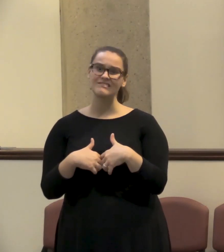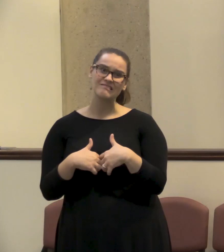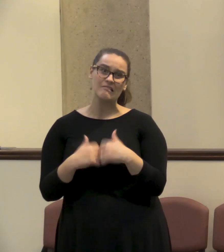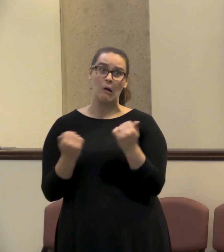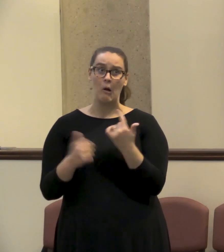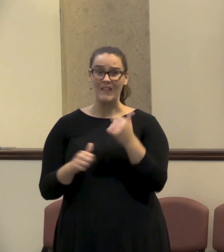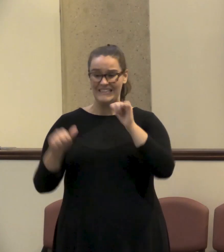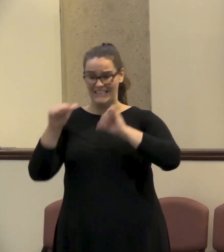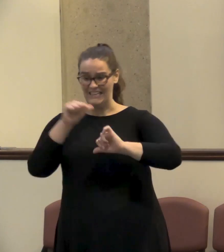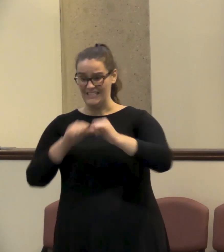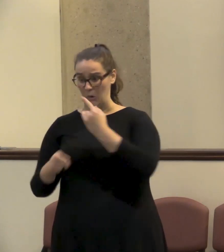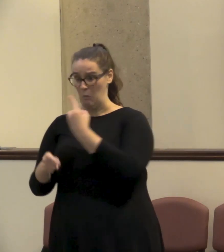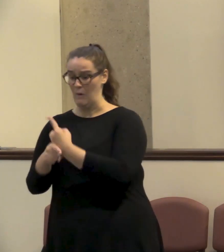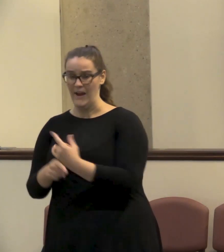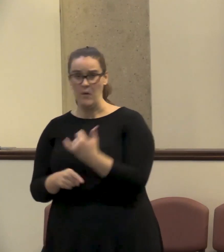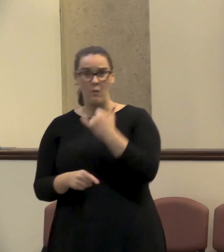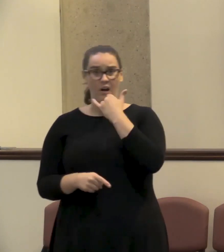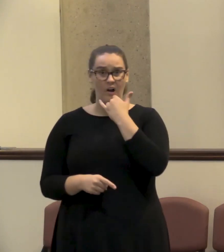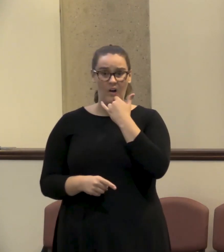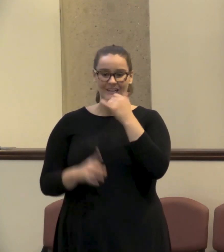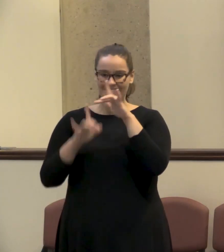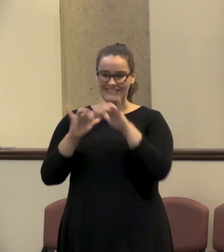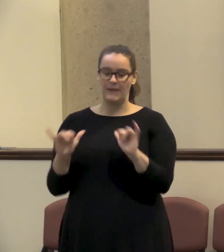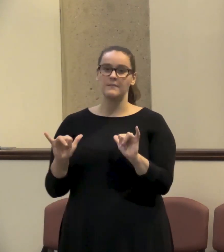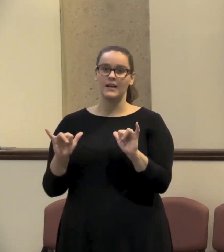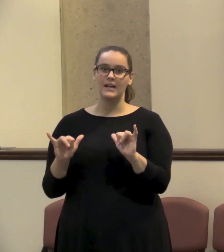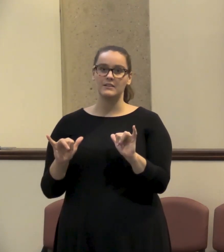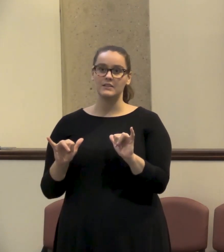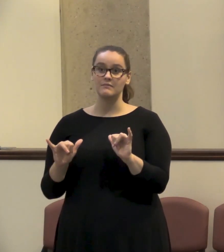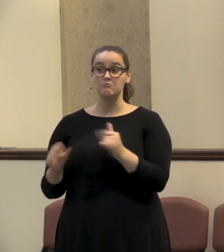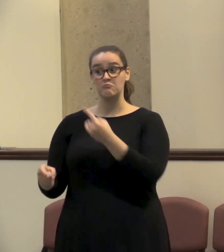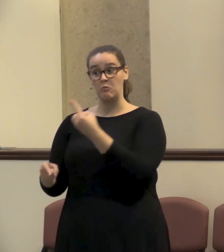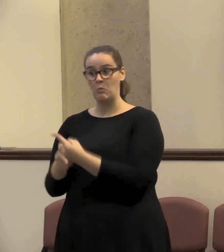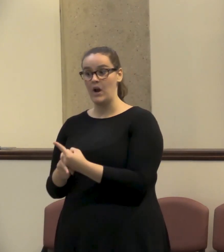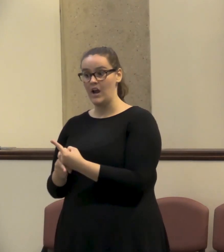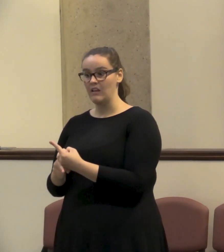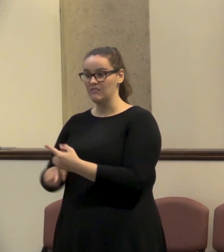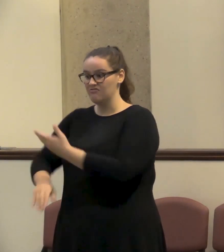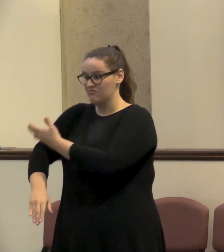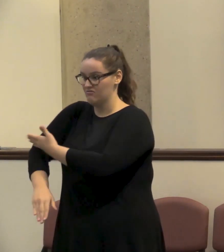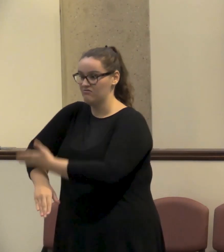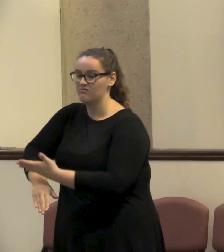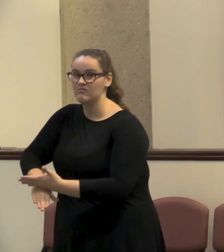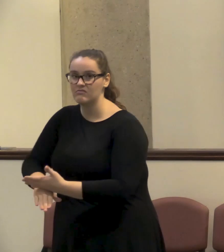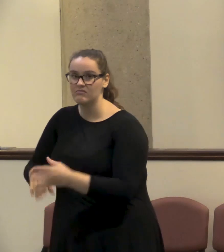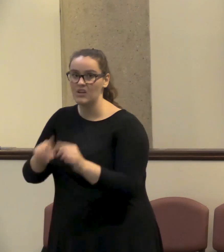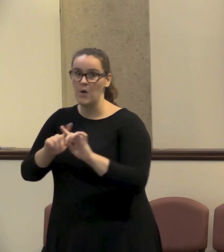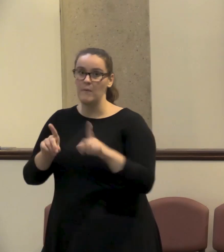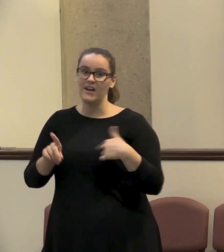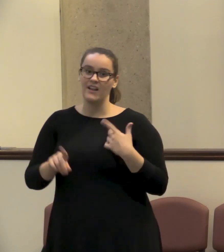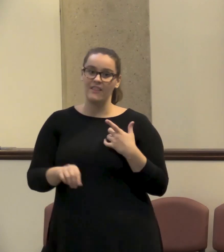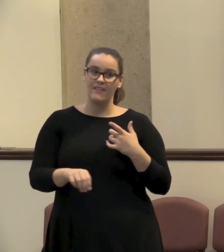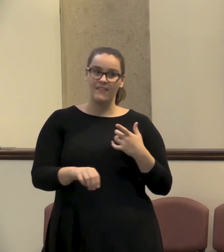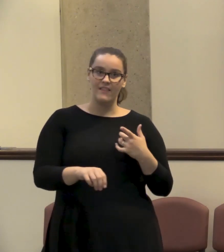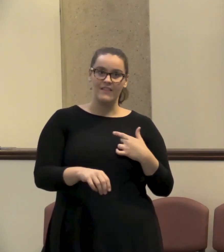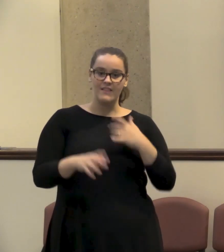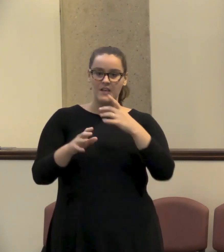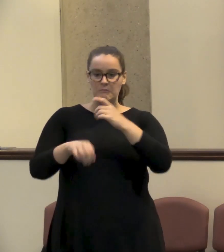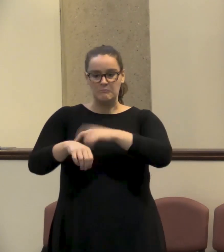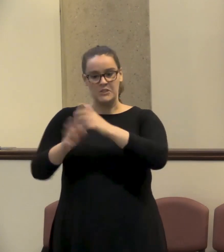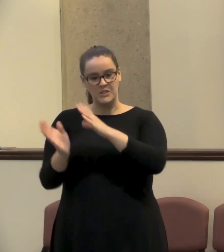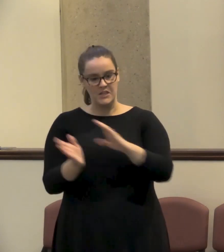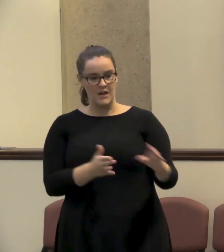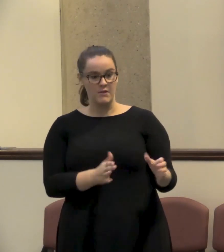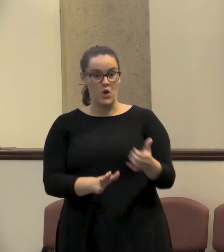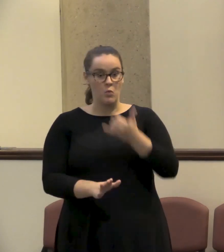same time. They were right that things were going to get worse. Their timelines were completely wrong. And